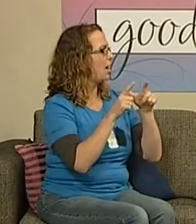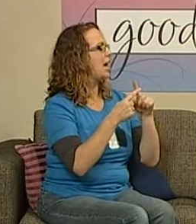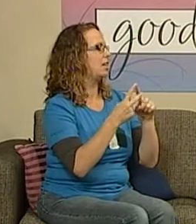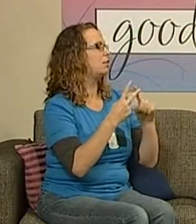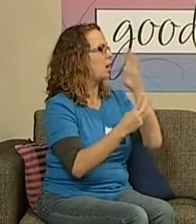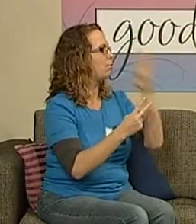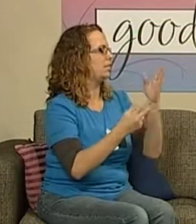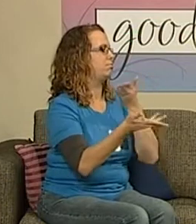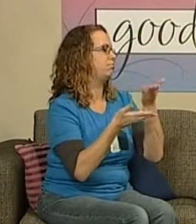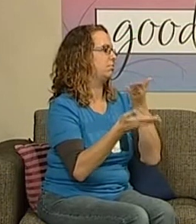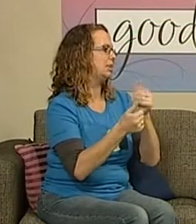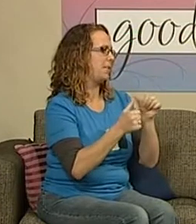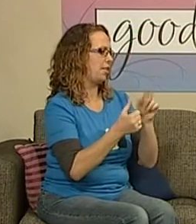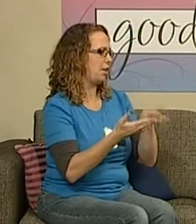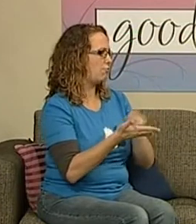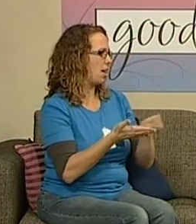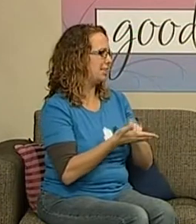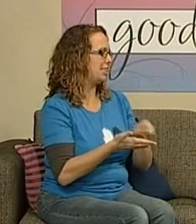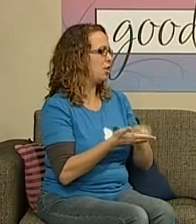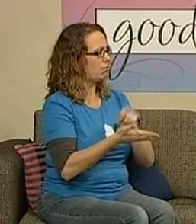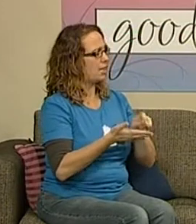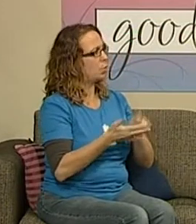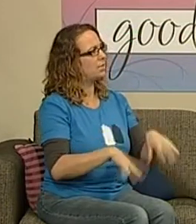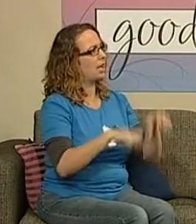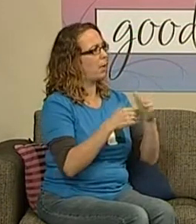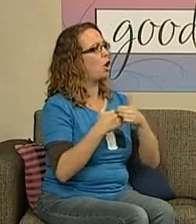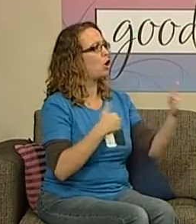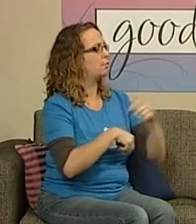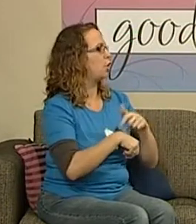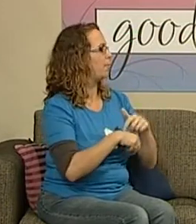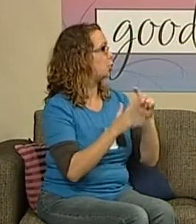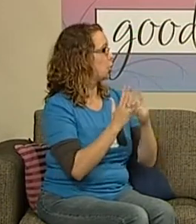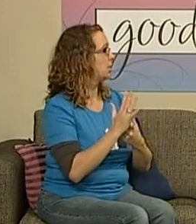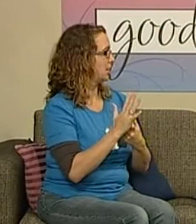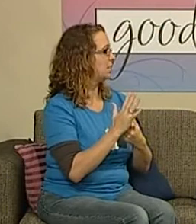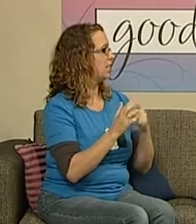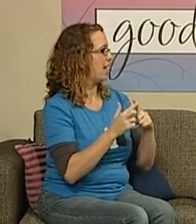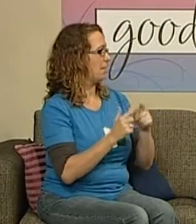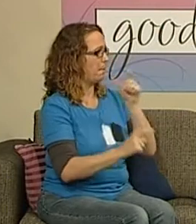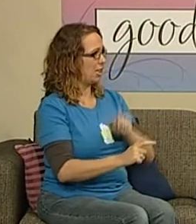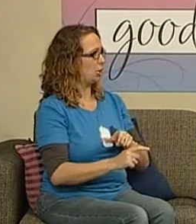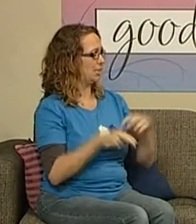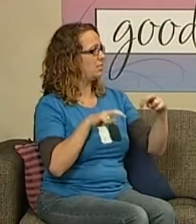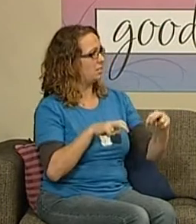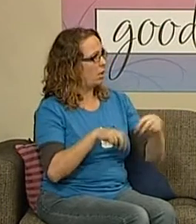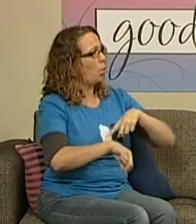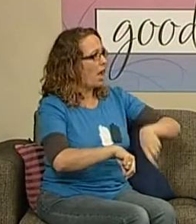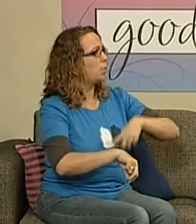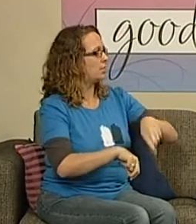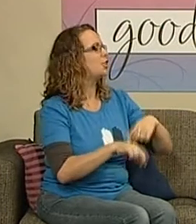Just because of the jargon and you need to write down information, consent forms need to be signed, and